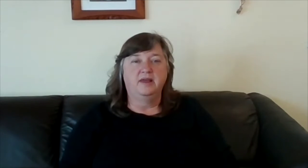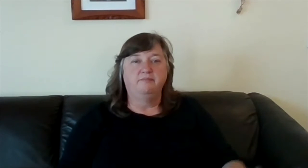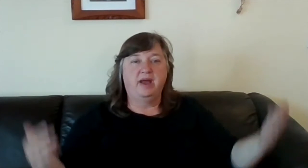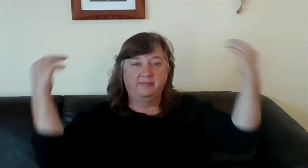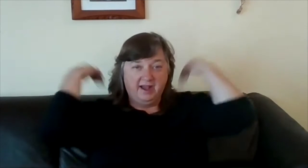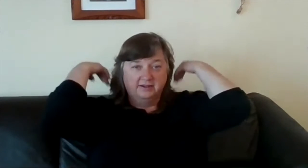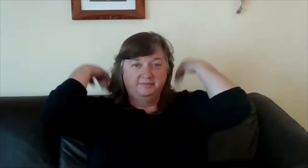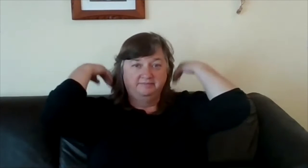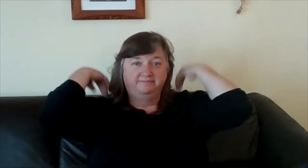Backpack.